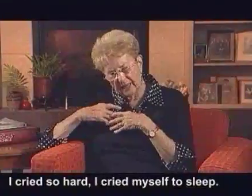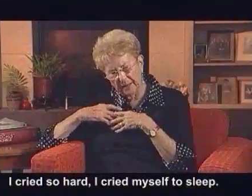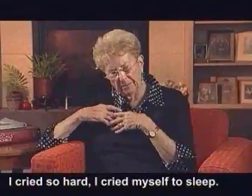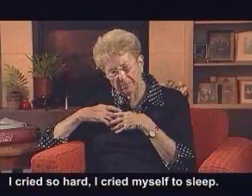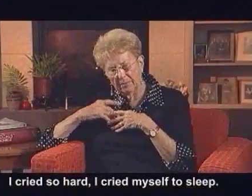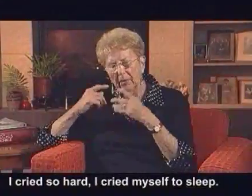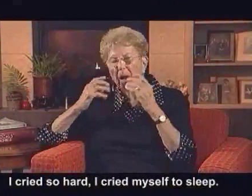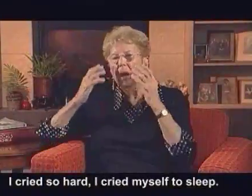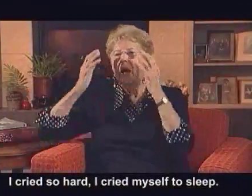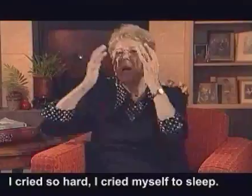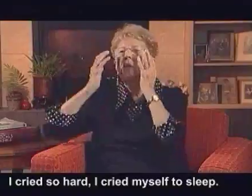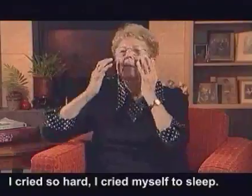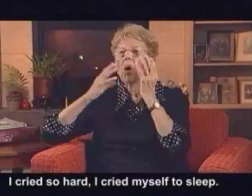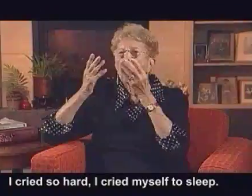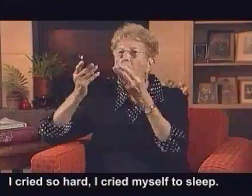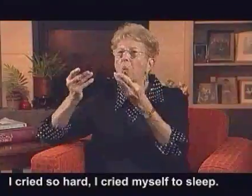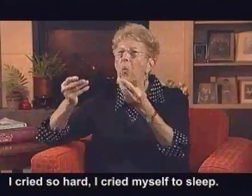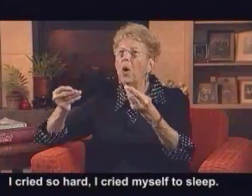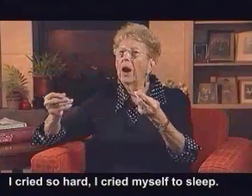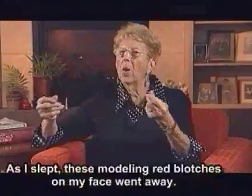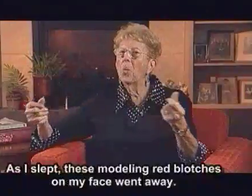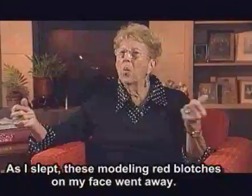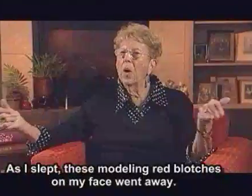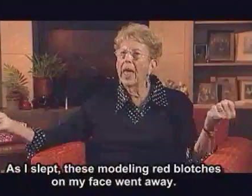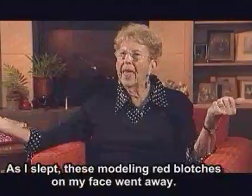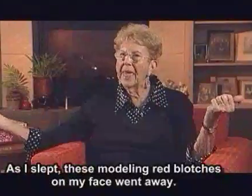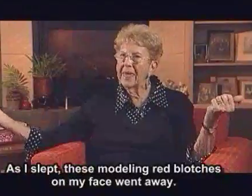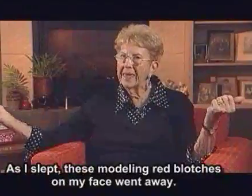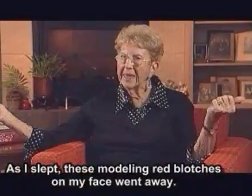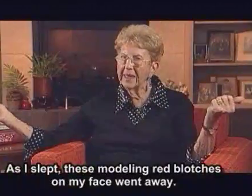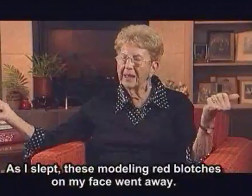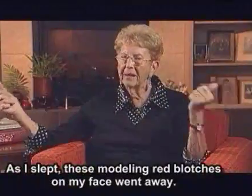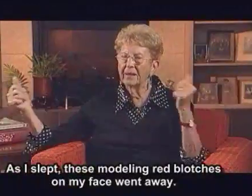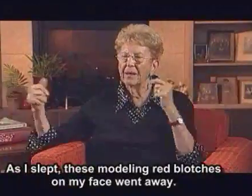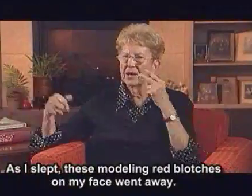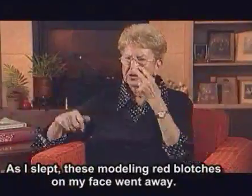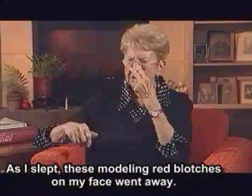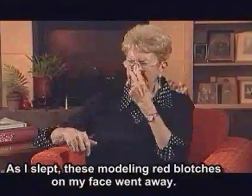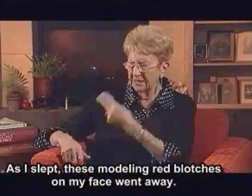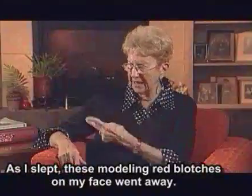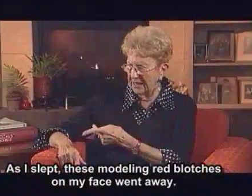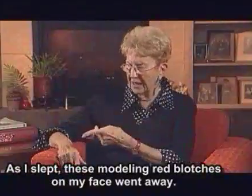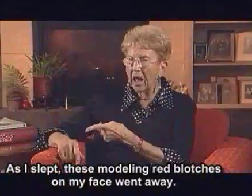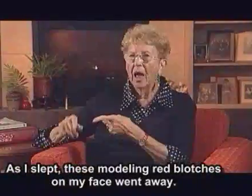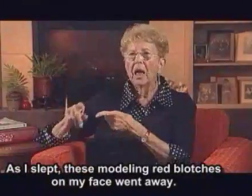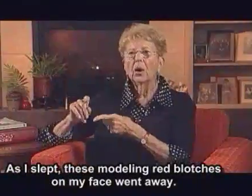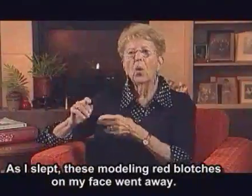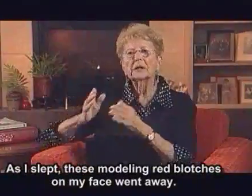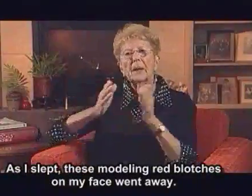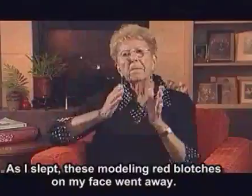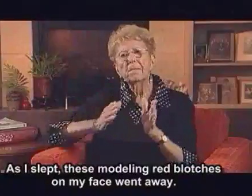so hard I cried myself to sleep. And as I slept, these mottling red blotches on my face went